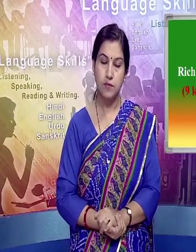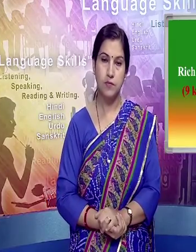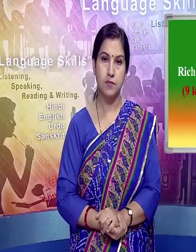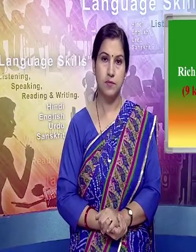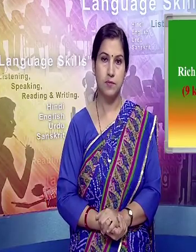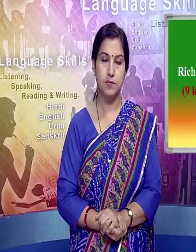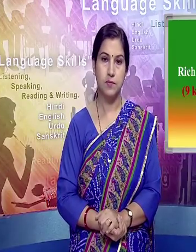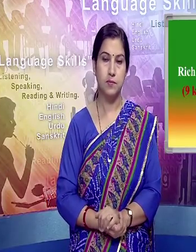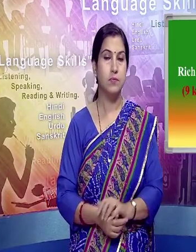As I told you,